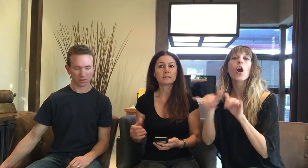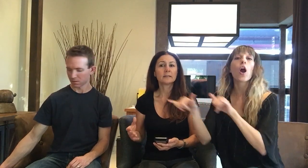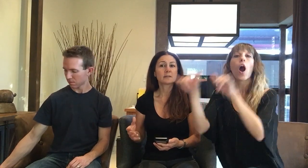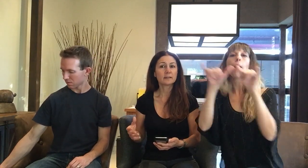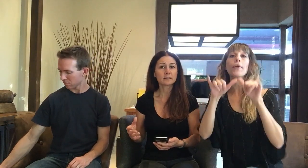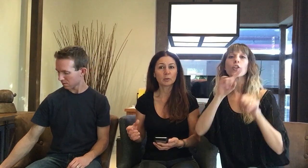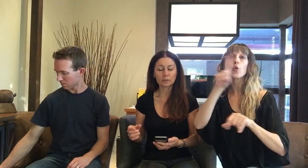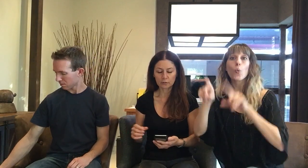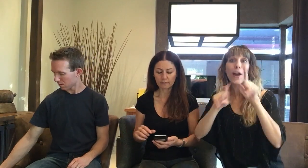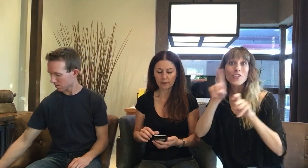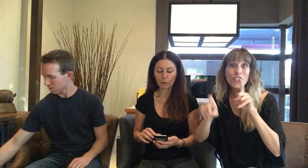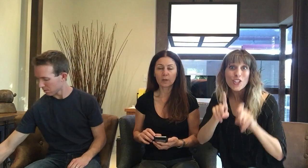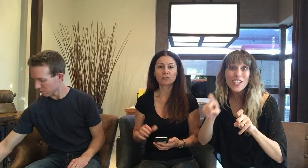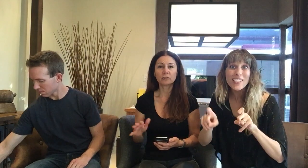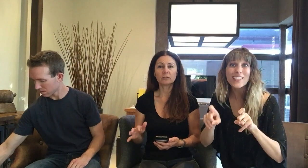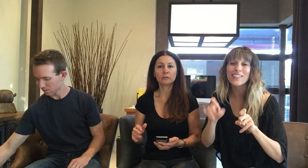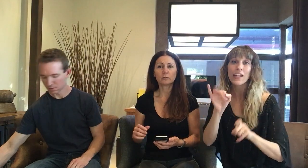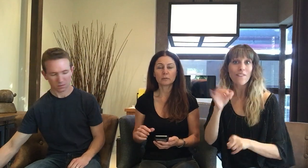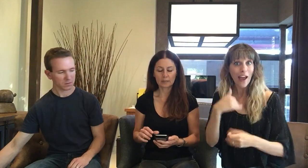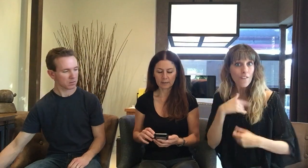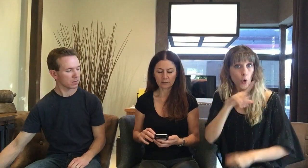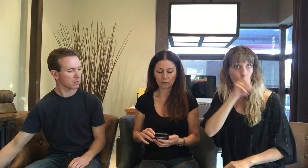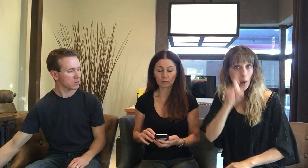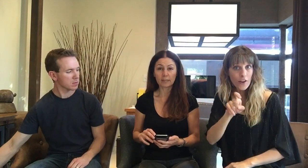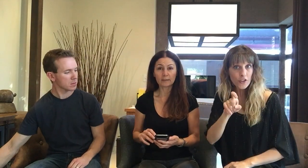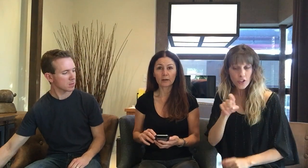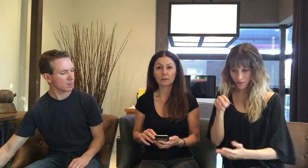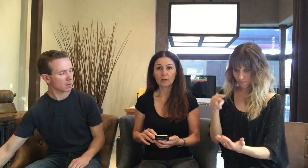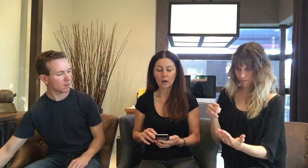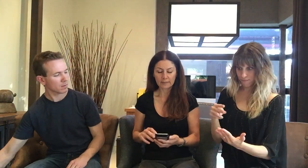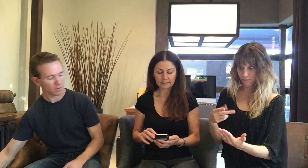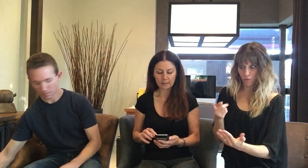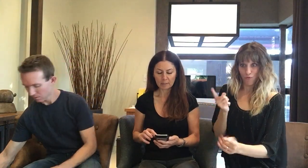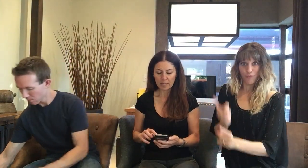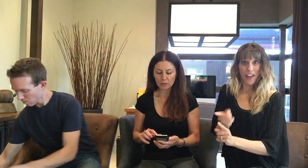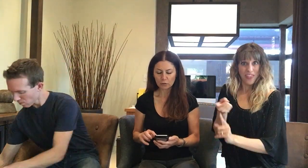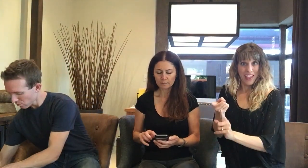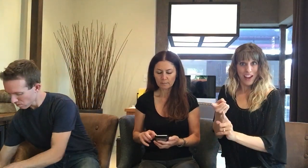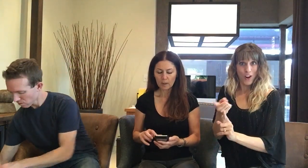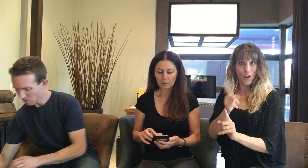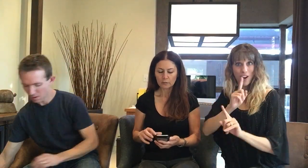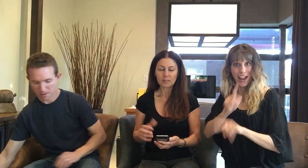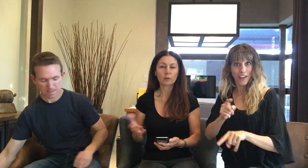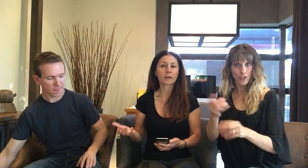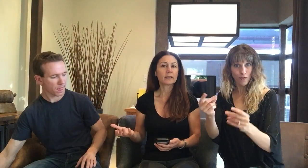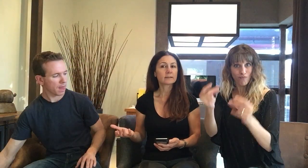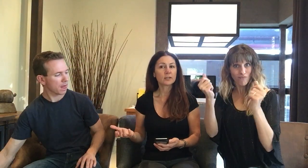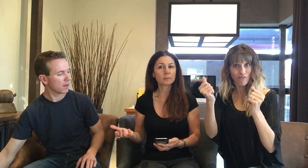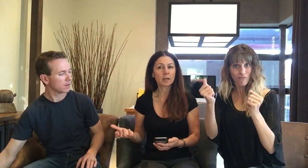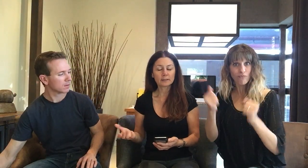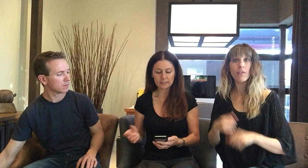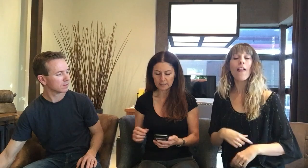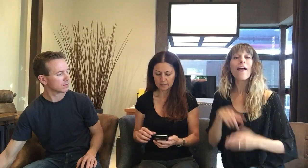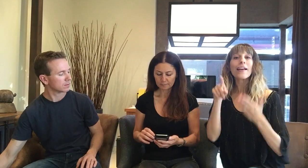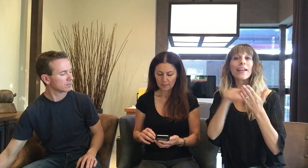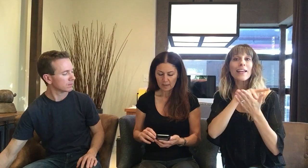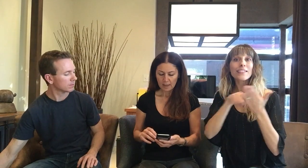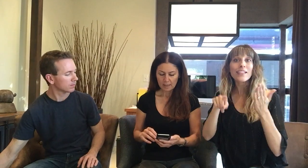easily accessible, so if you have a question, you get it answered right there on that same page. You see what our cancellation policy is, and